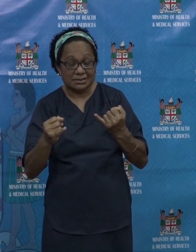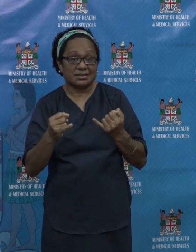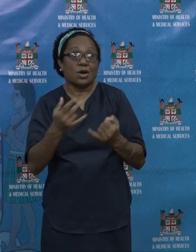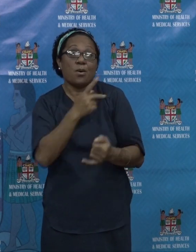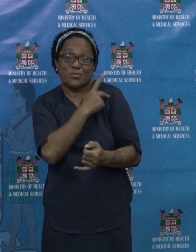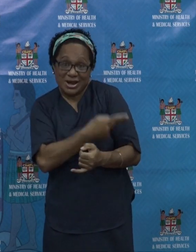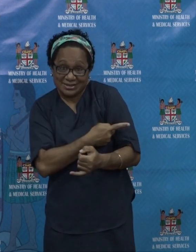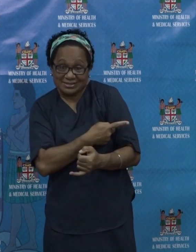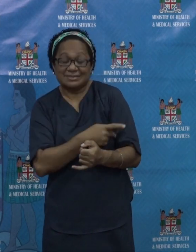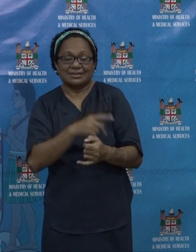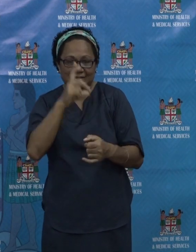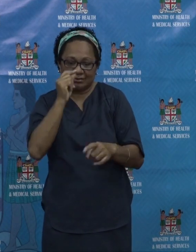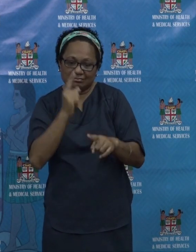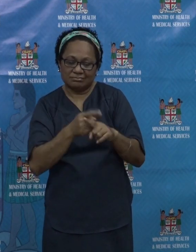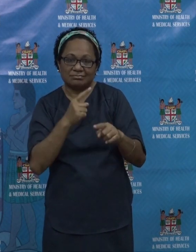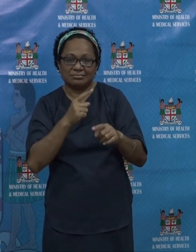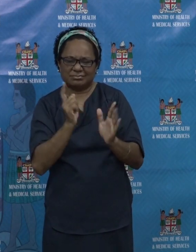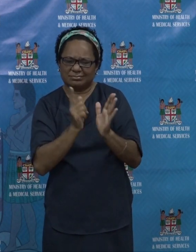medical care.